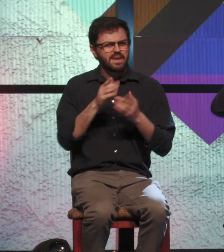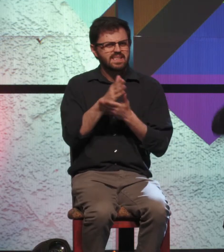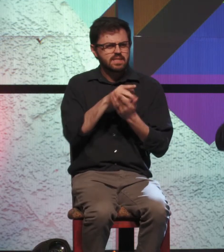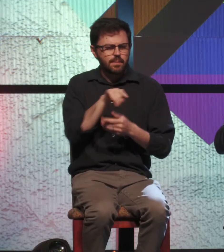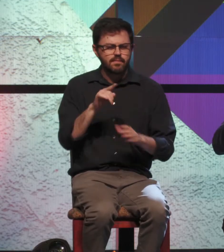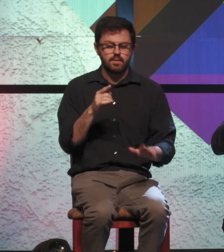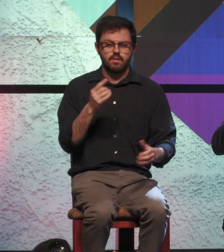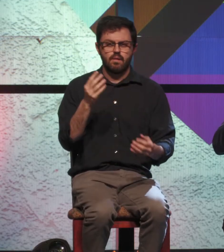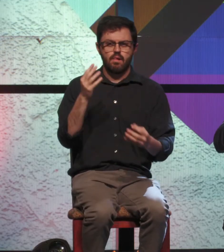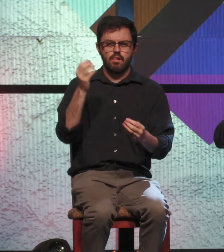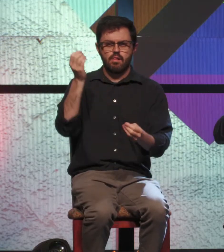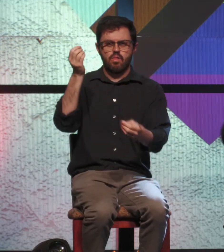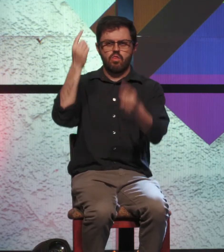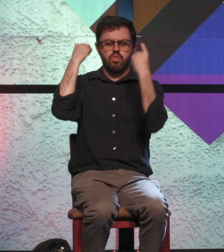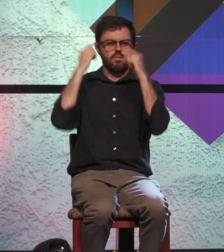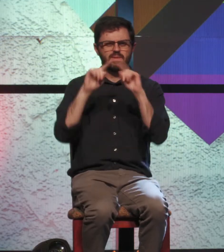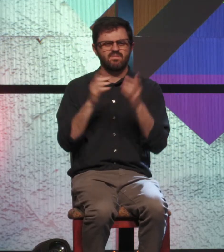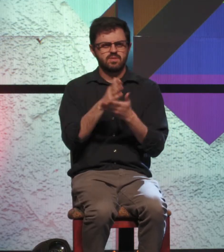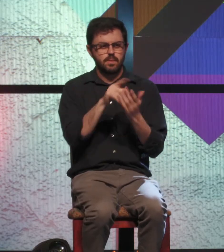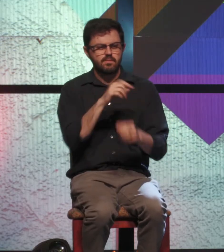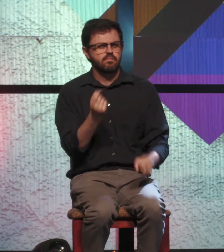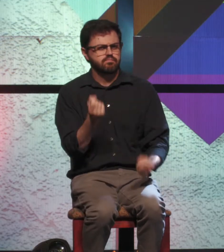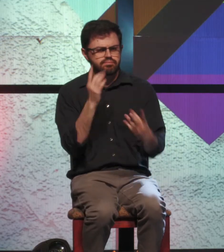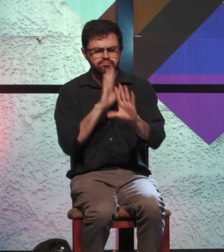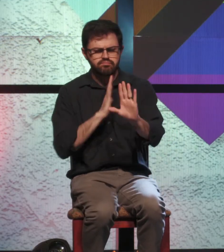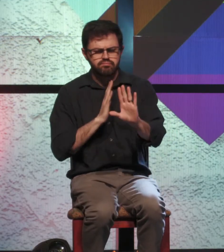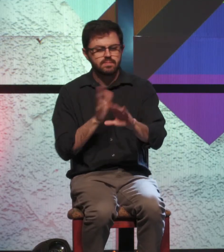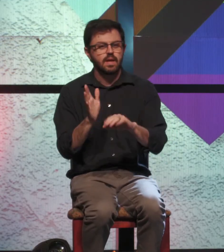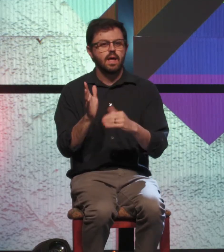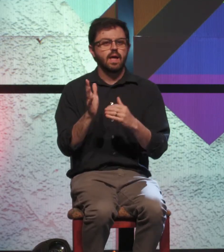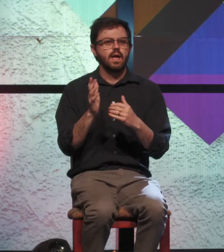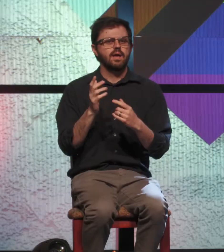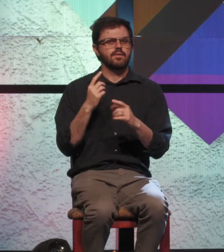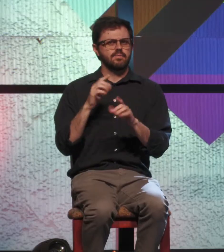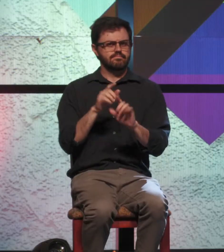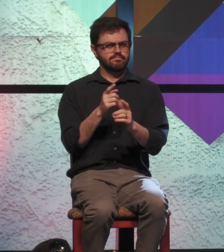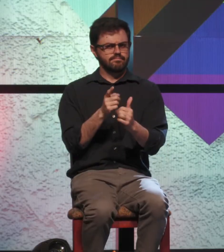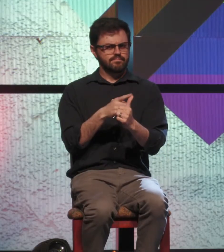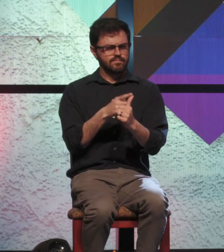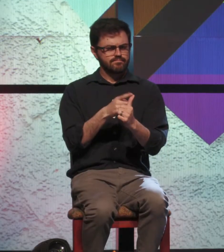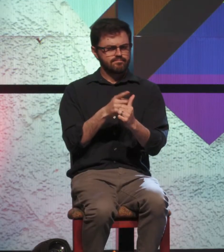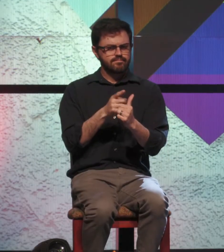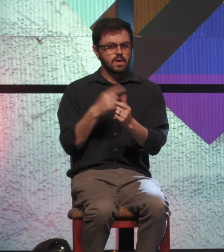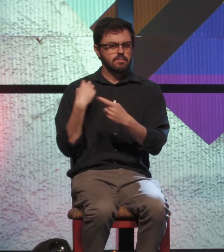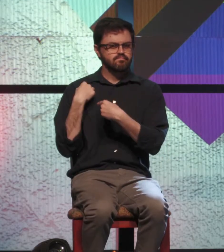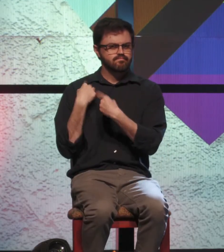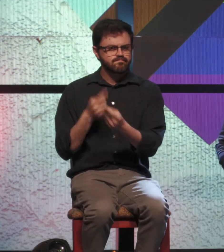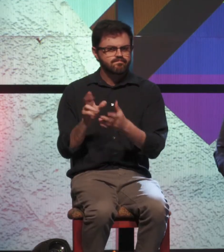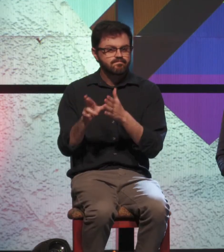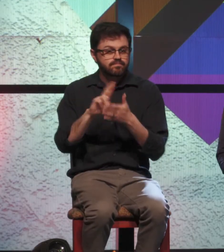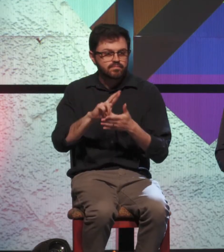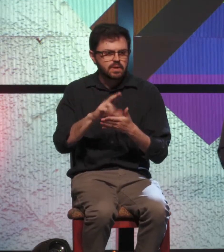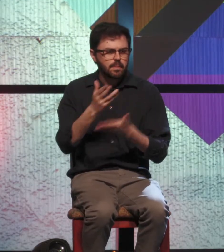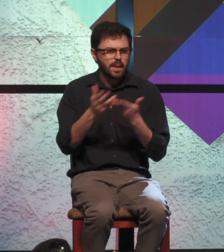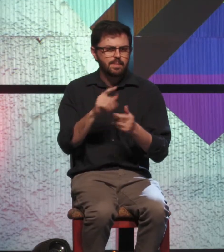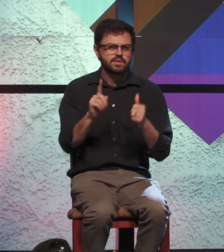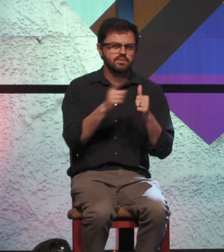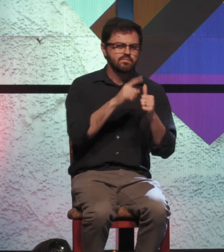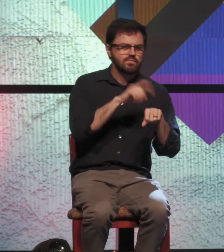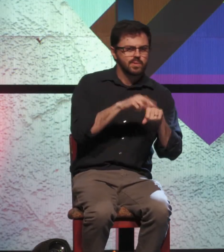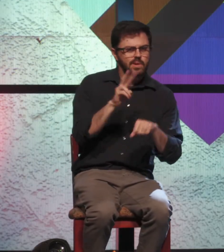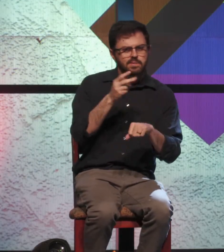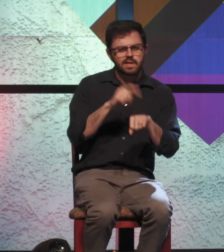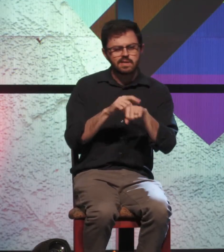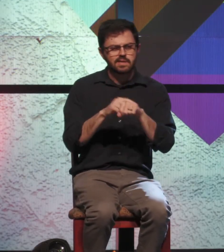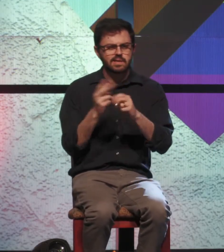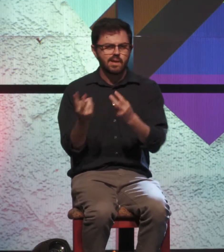mind-bending. For others it won't. But, so let's just review where we've been, especially for those of you, this might be your first time here, your second time here. We